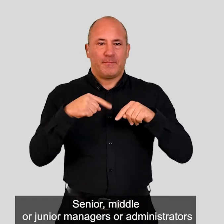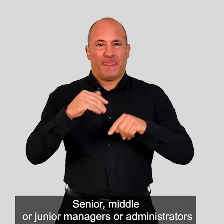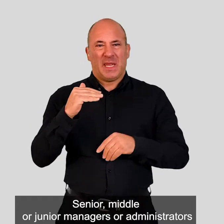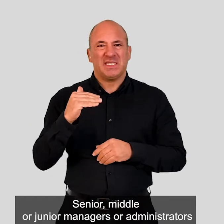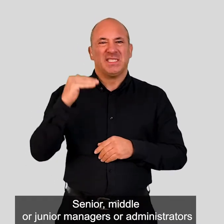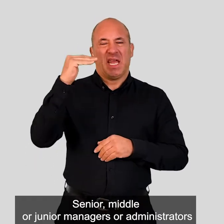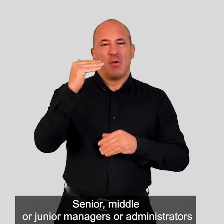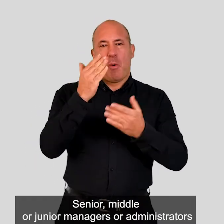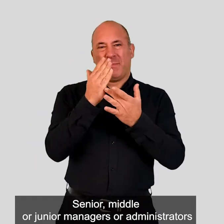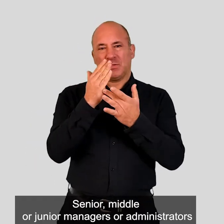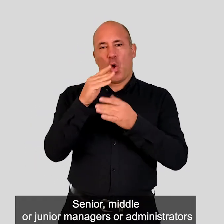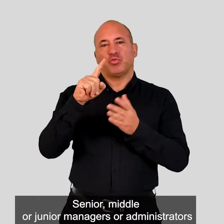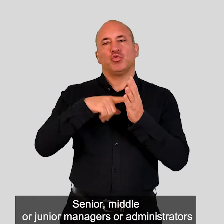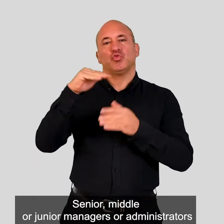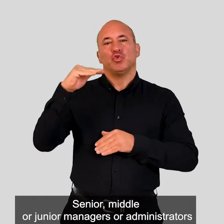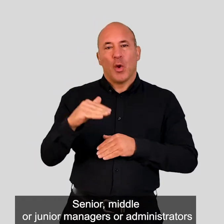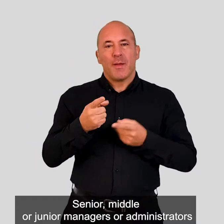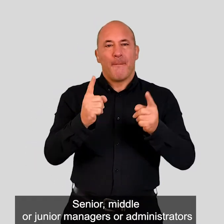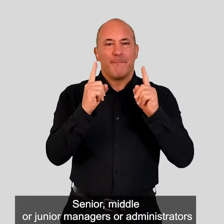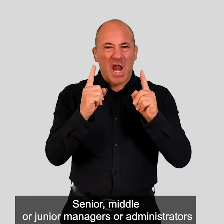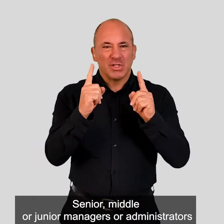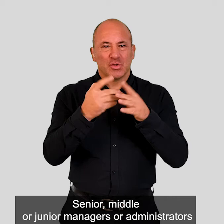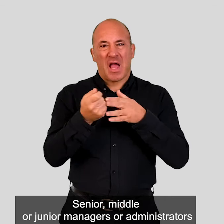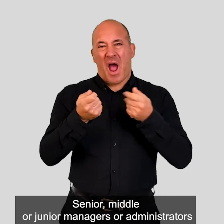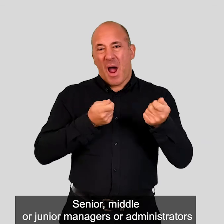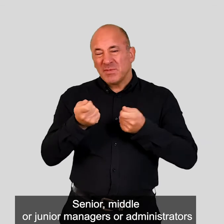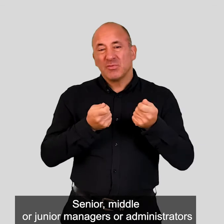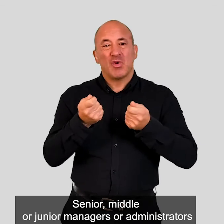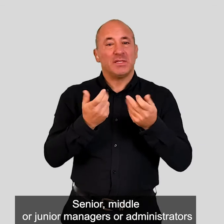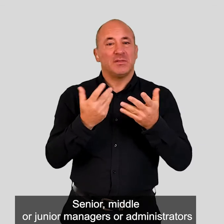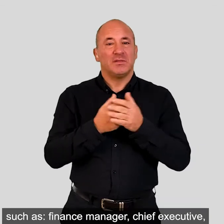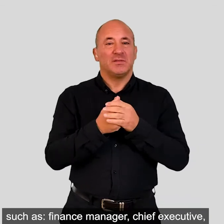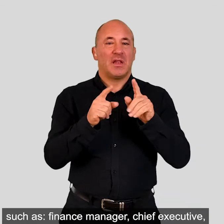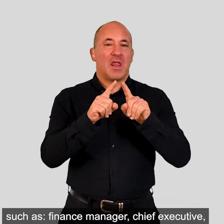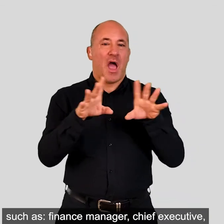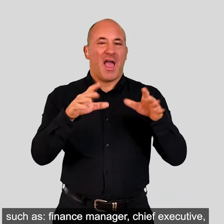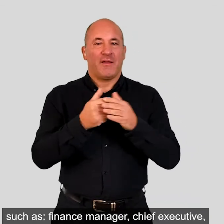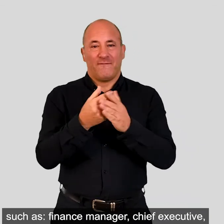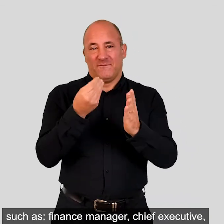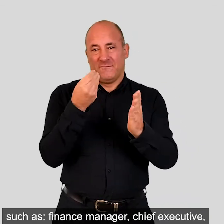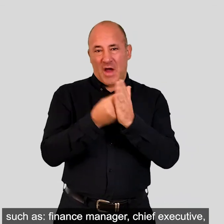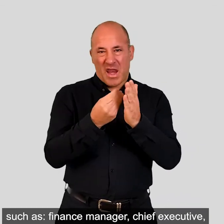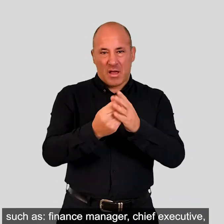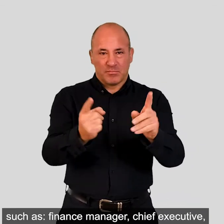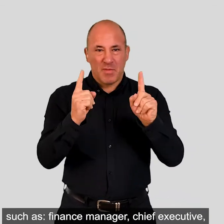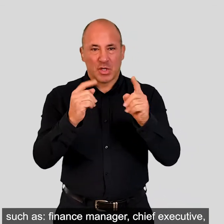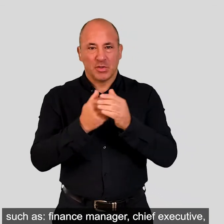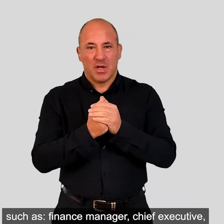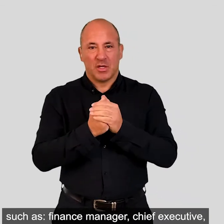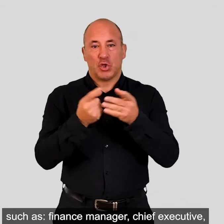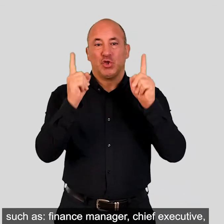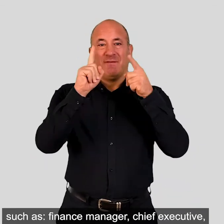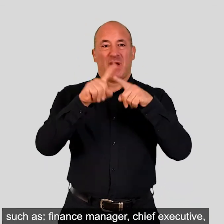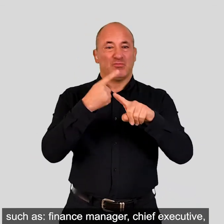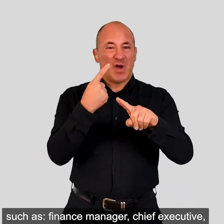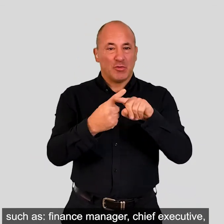Senior, middle or junior managers or administrators such as finance manager, chief